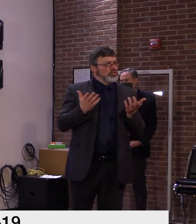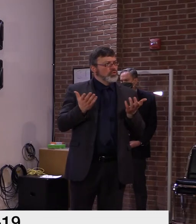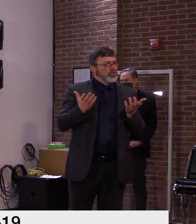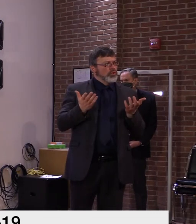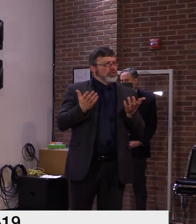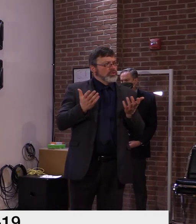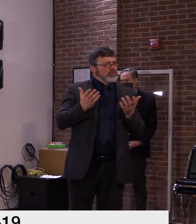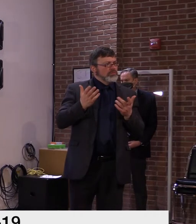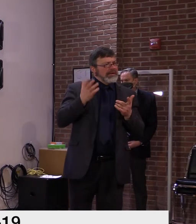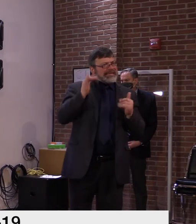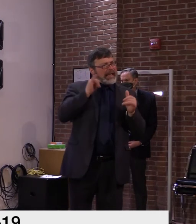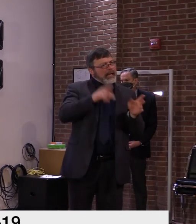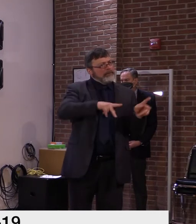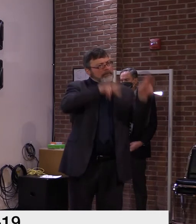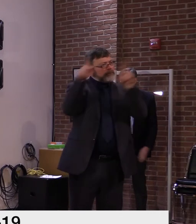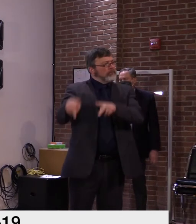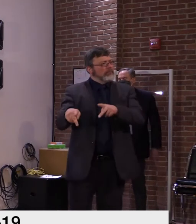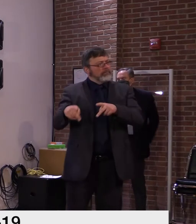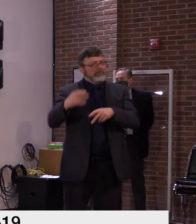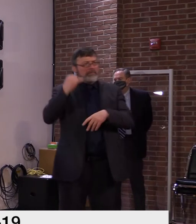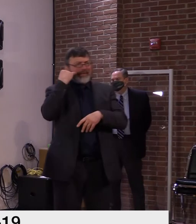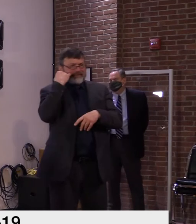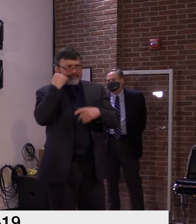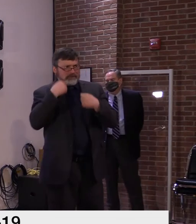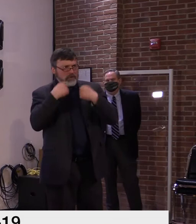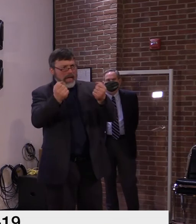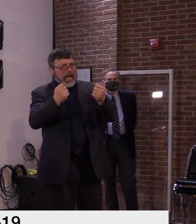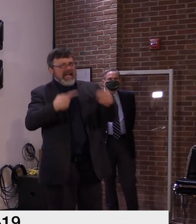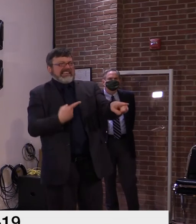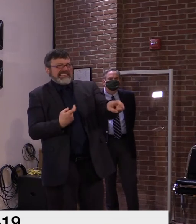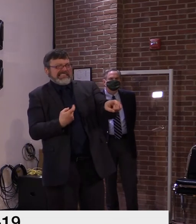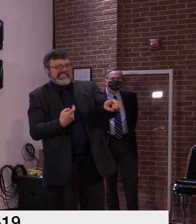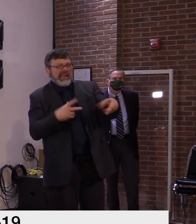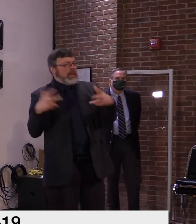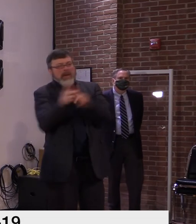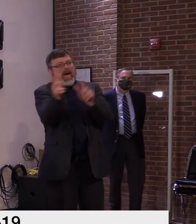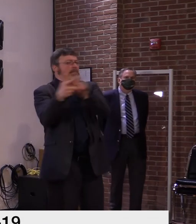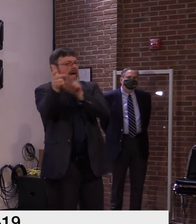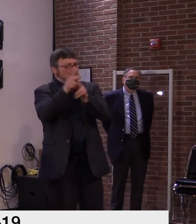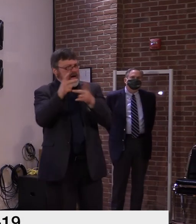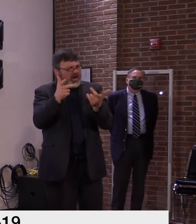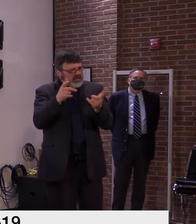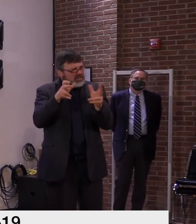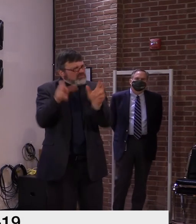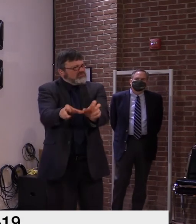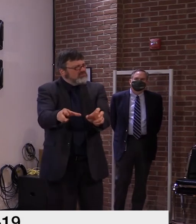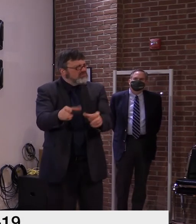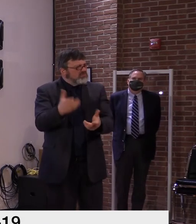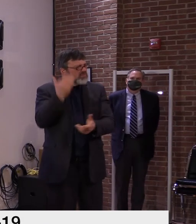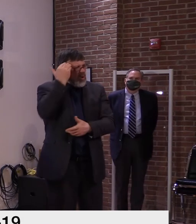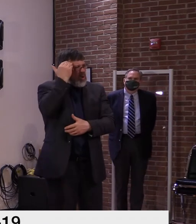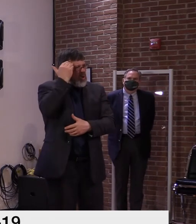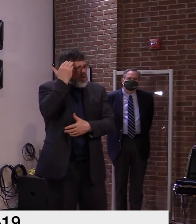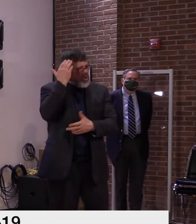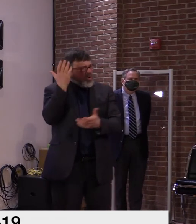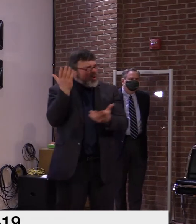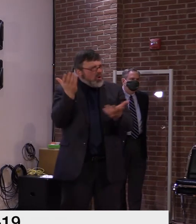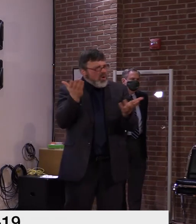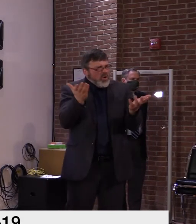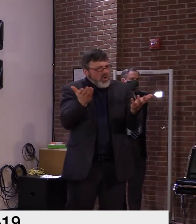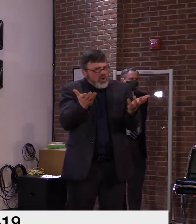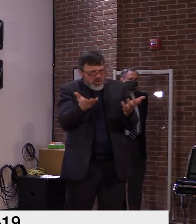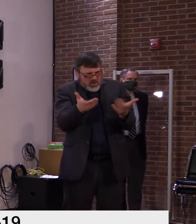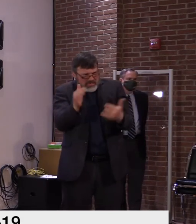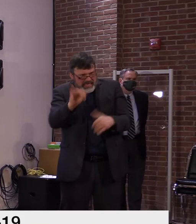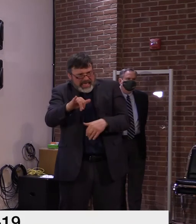knows that they've been making unwise decisions and putting the rest of the community at risk? What's your comment on something